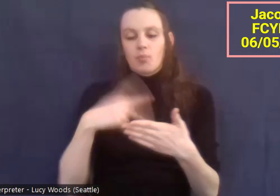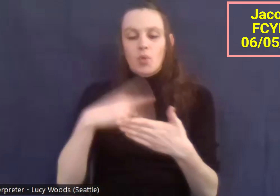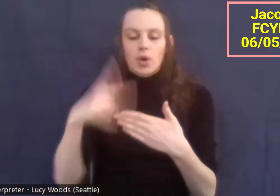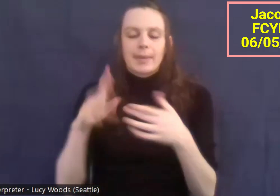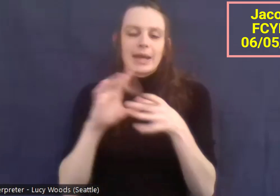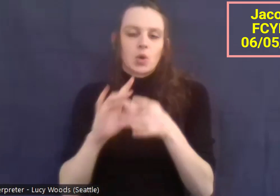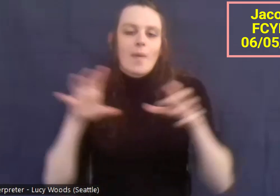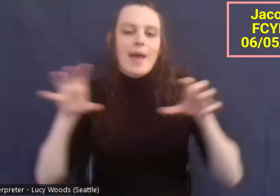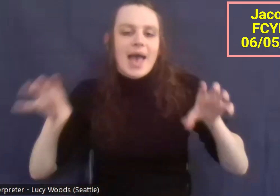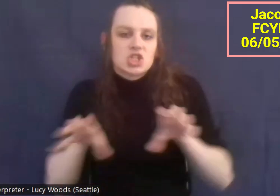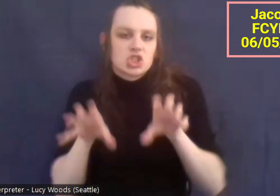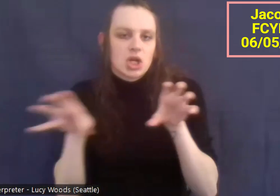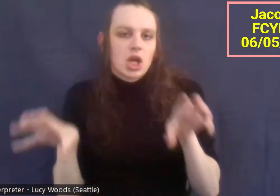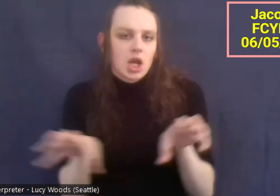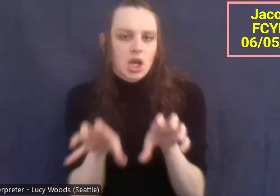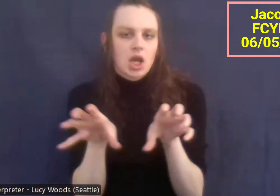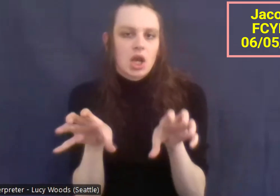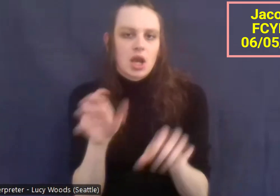the action,